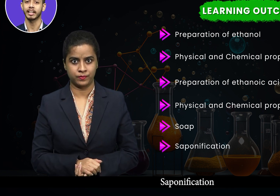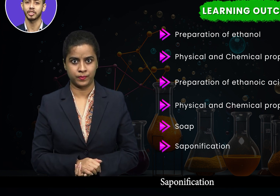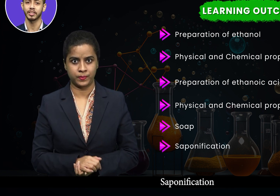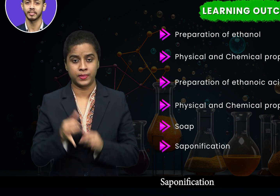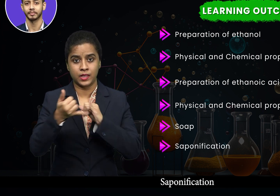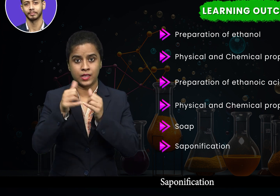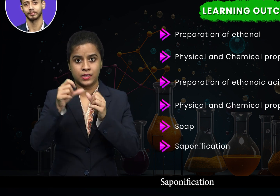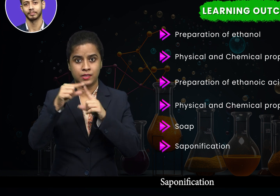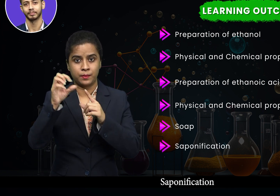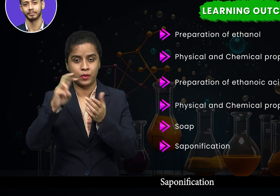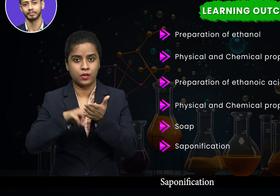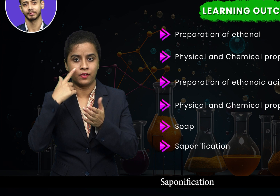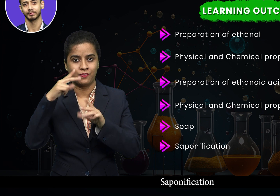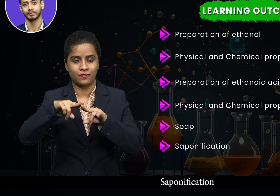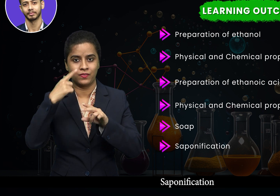saponification,